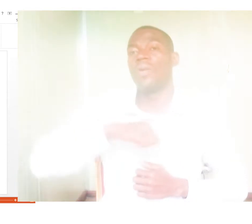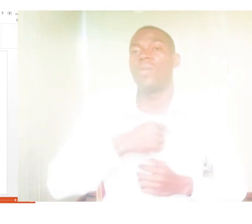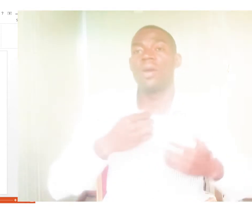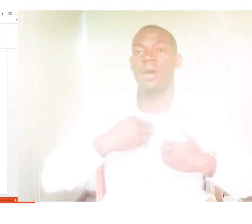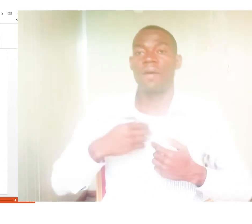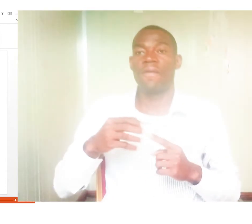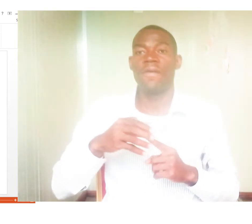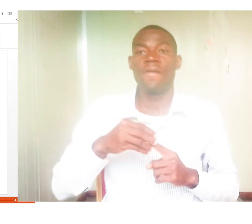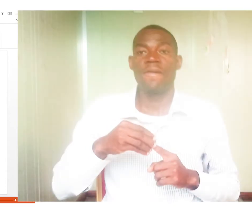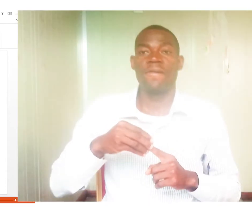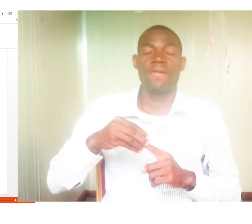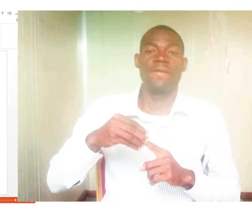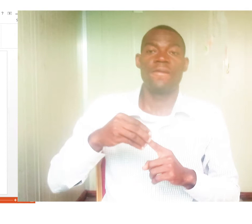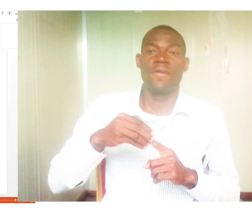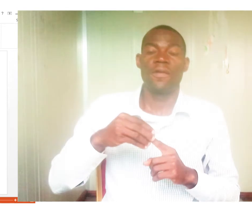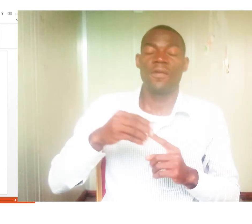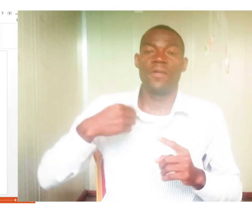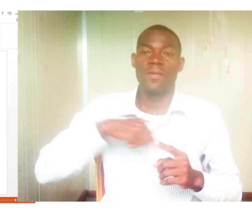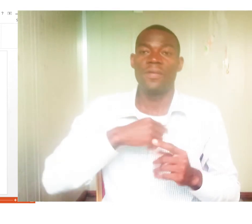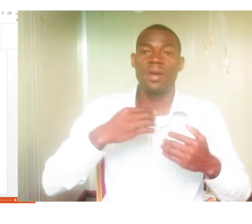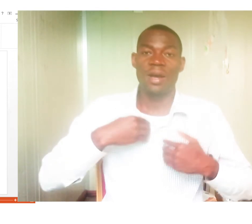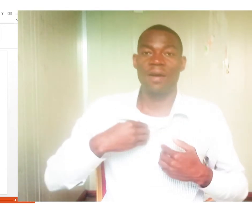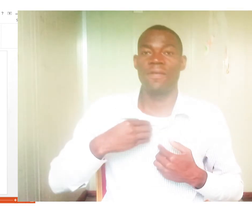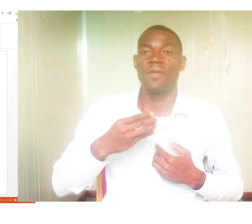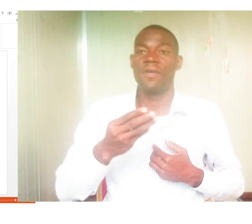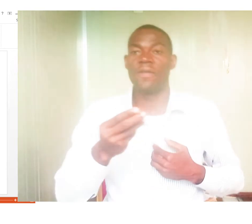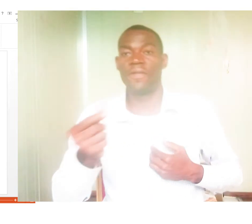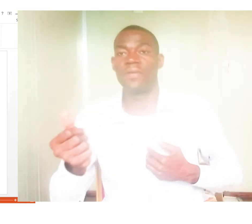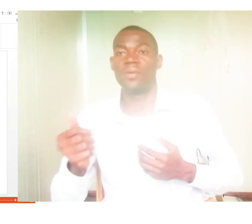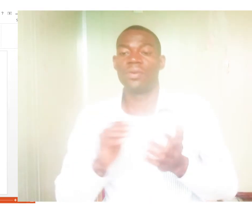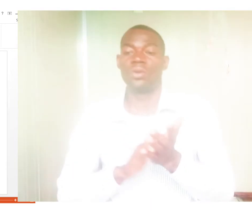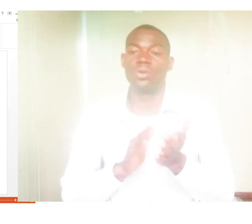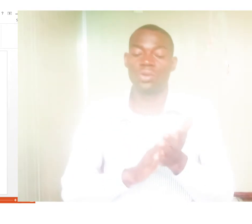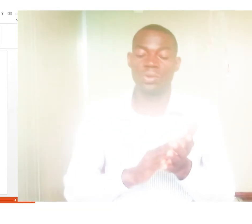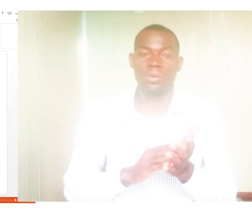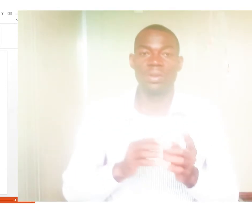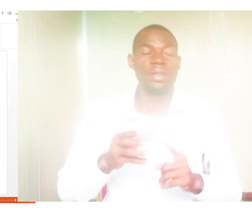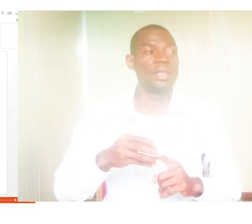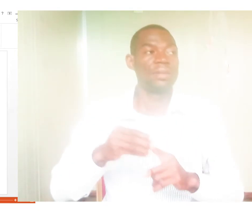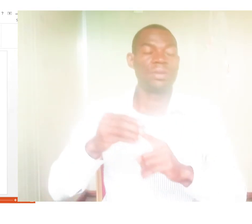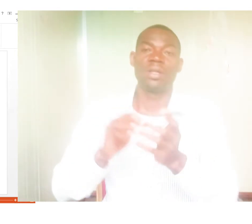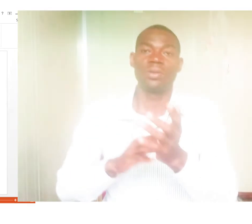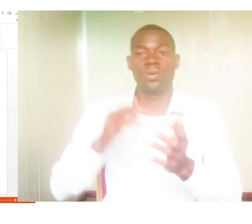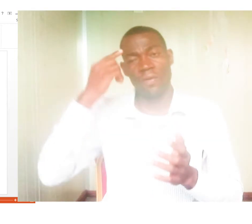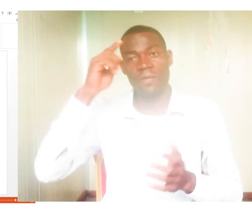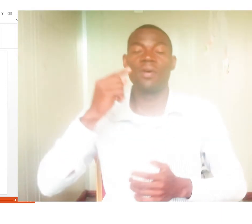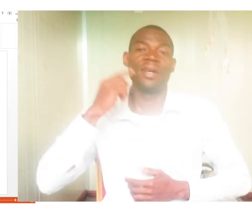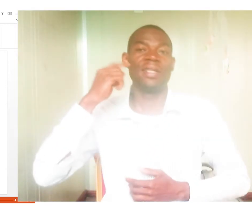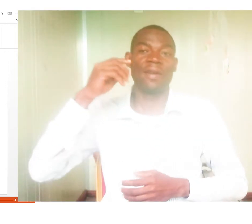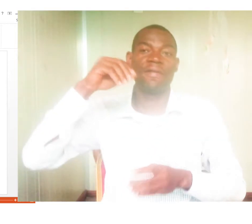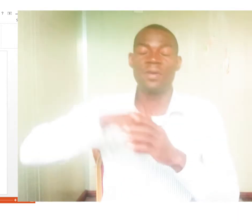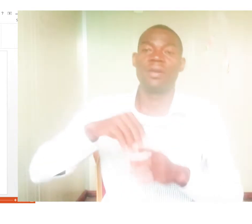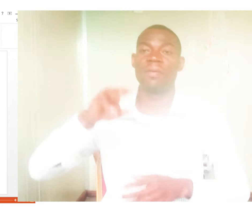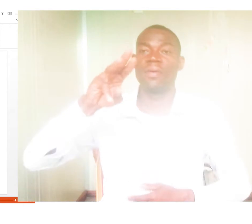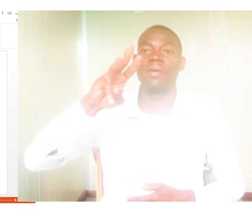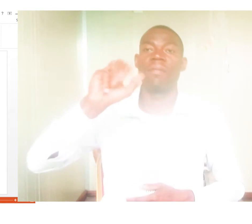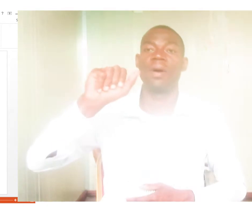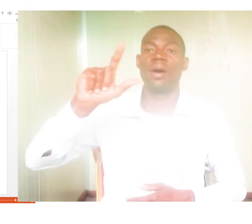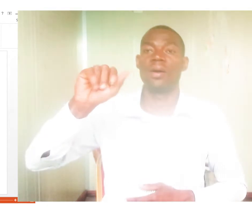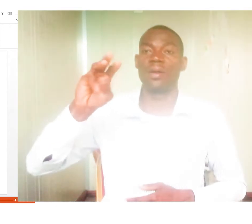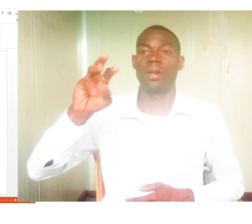for the deaf in Malawi. In primary schools, we have 5, 1 secondary